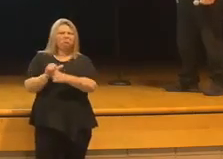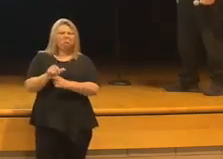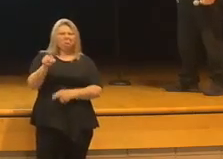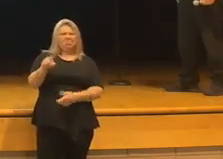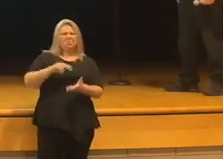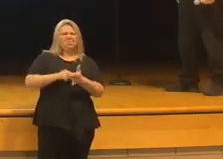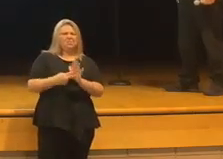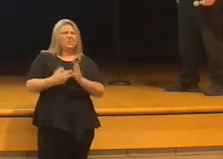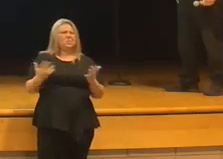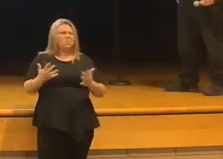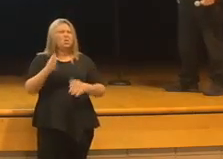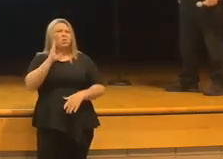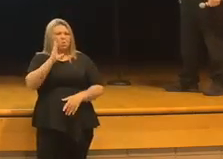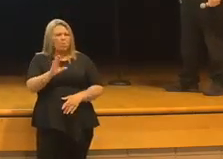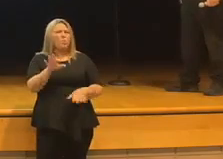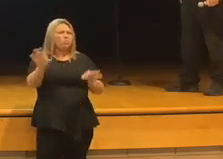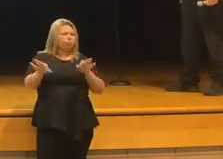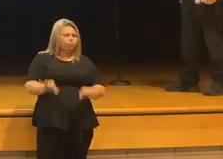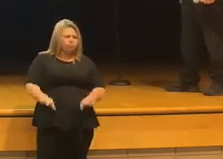mean. So,